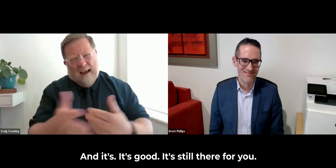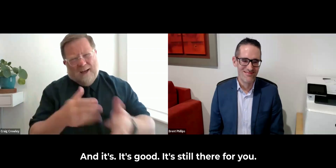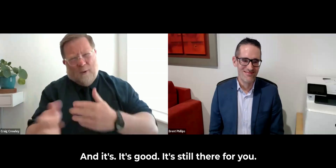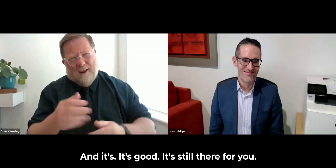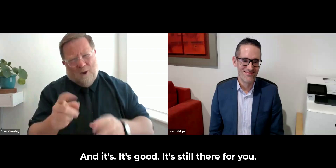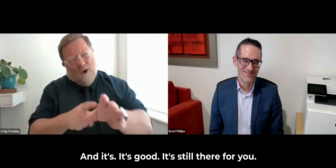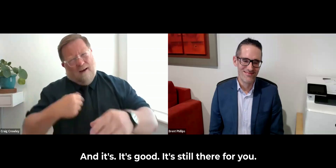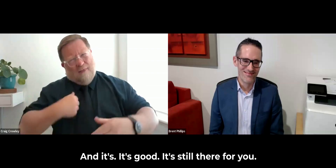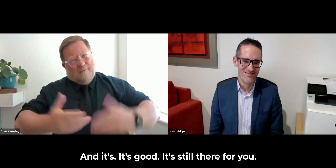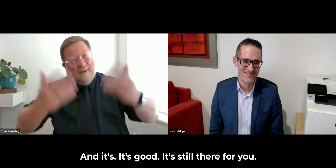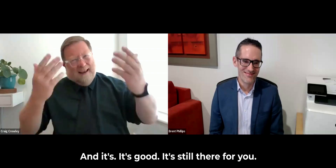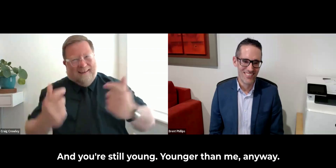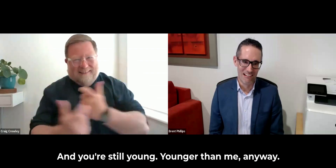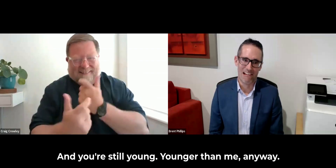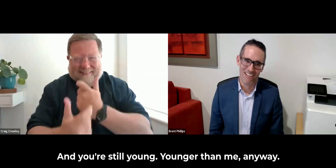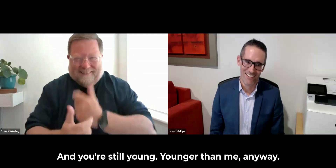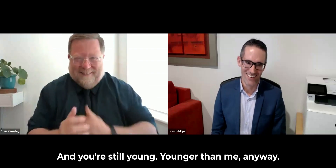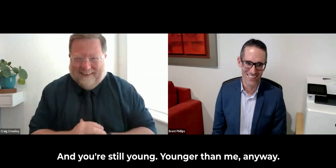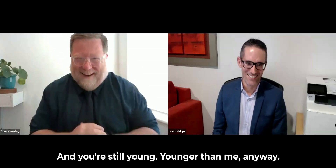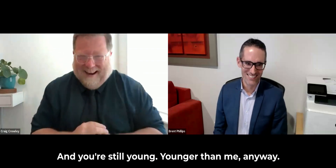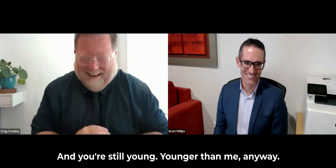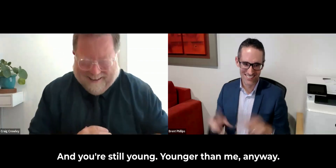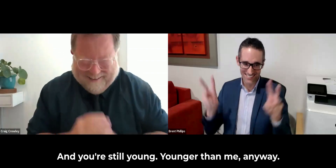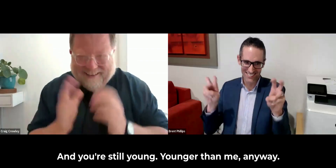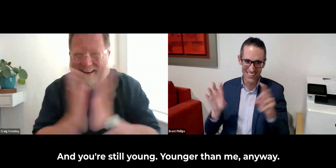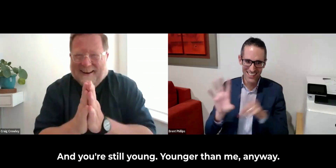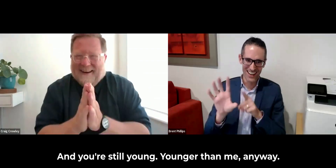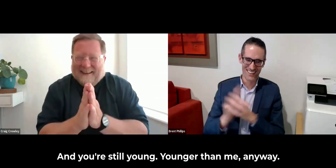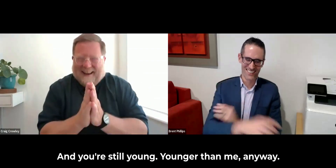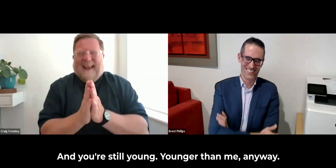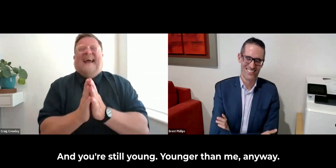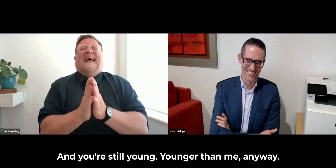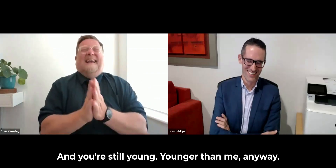good it's still there for you. And you're still young, younger than me anyway.